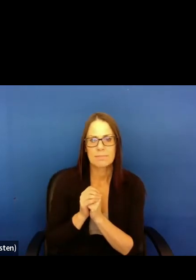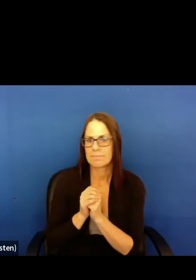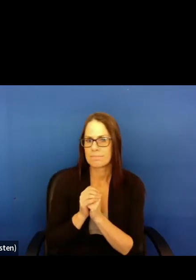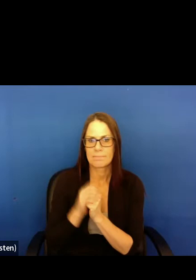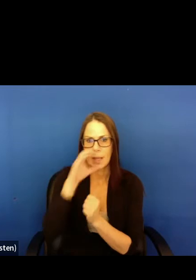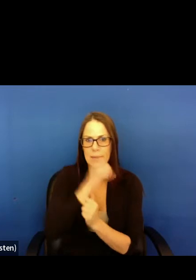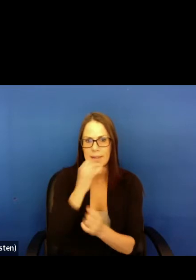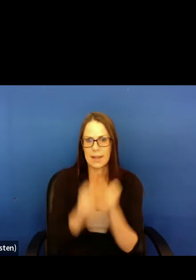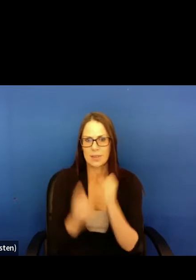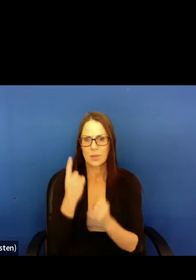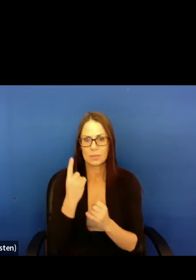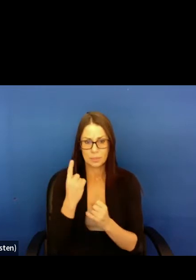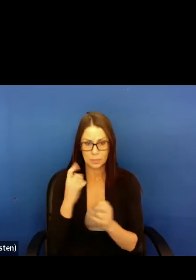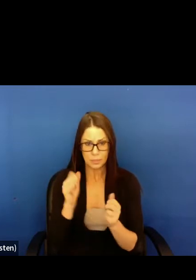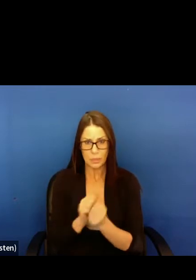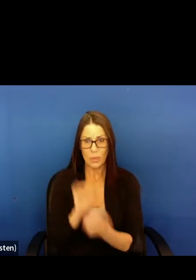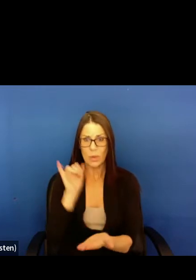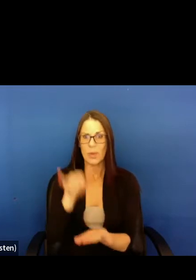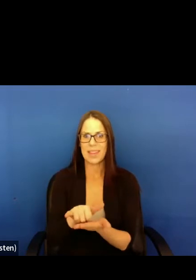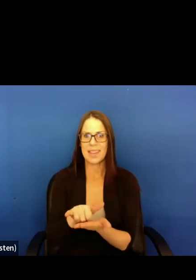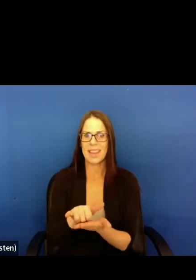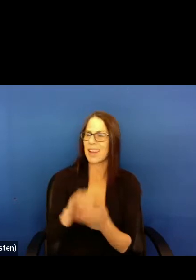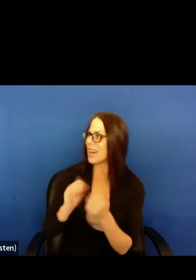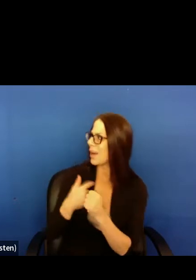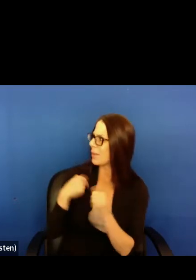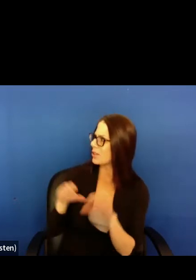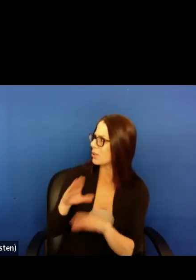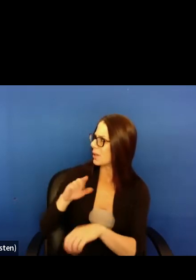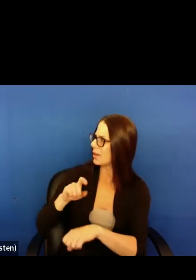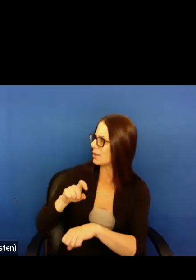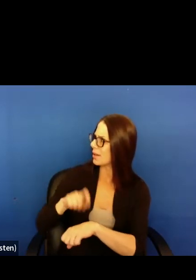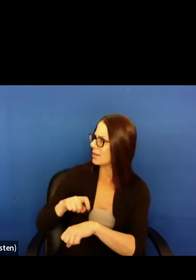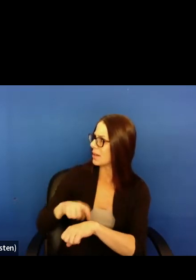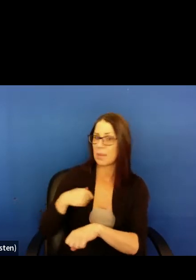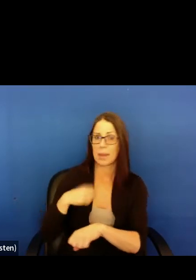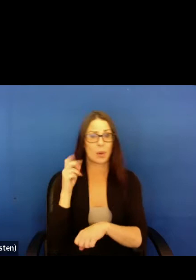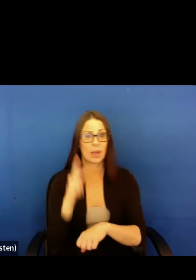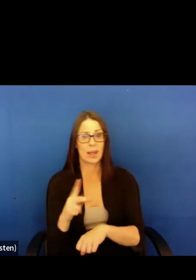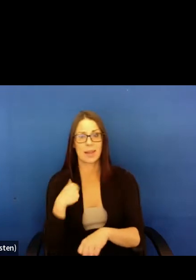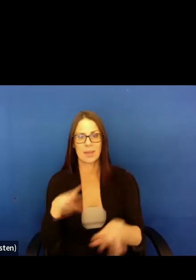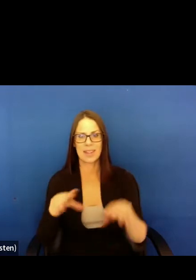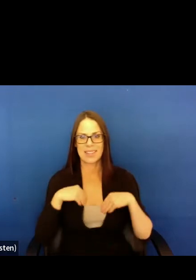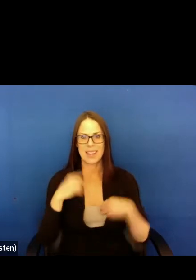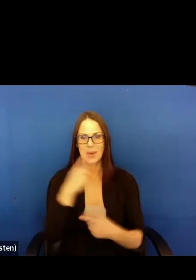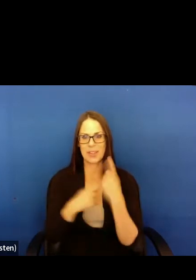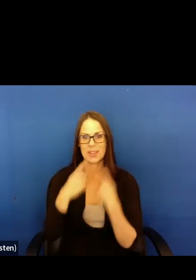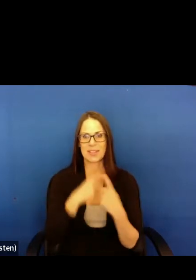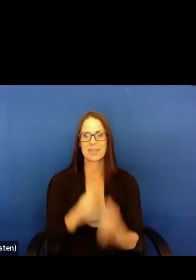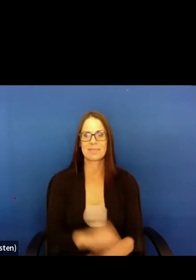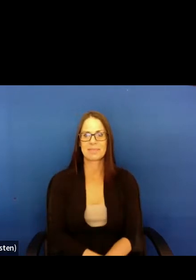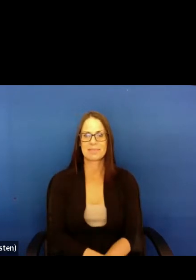With that, how did I do on time? I'm okay. I'd like to take questions